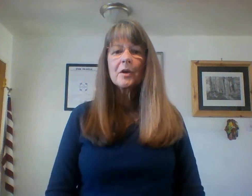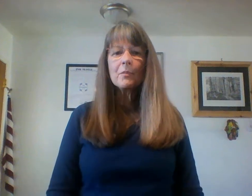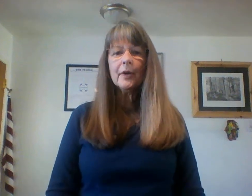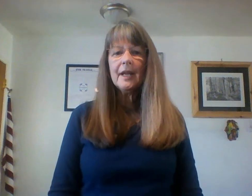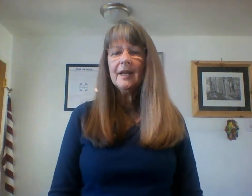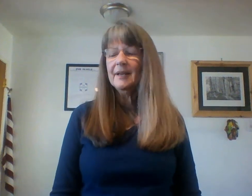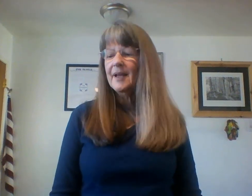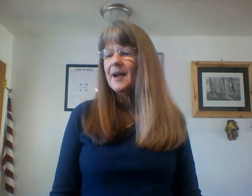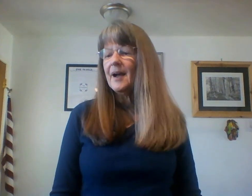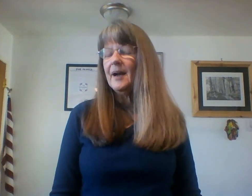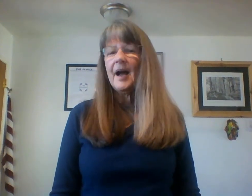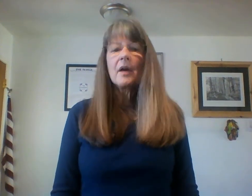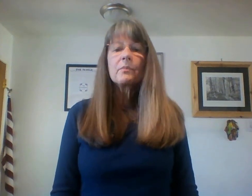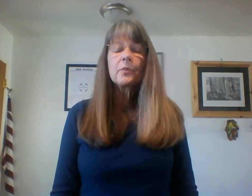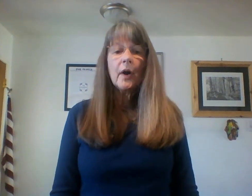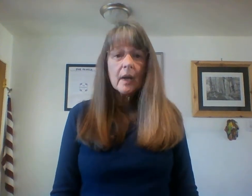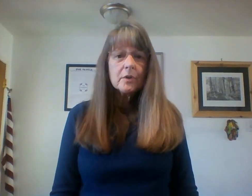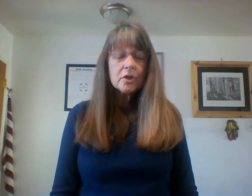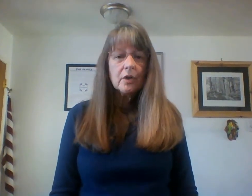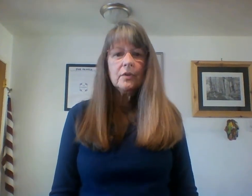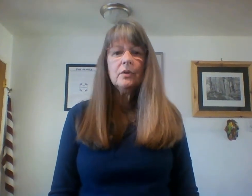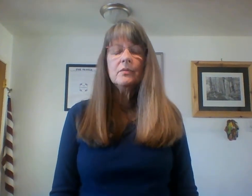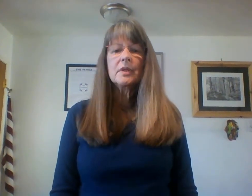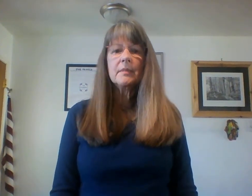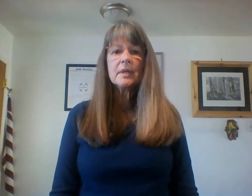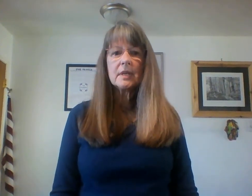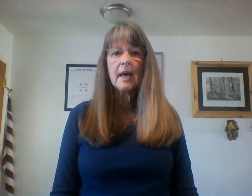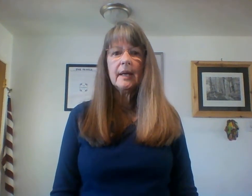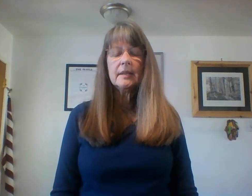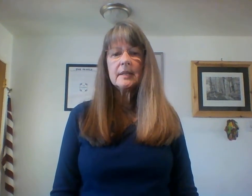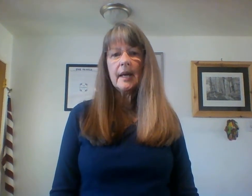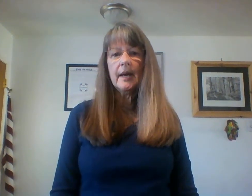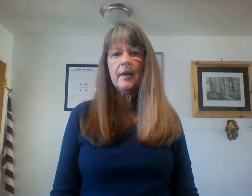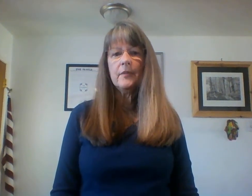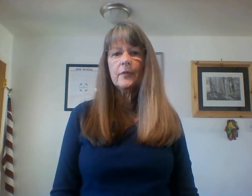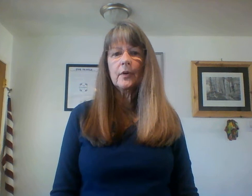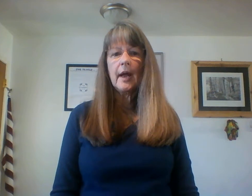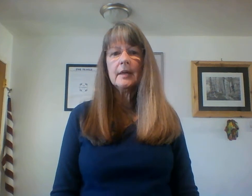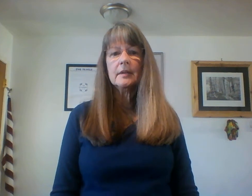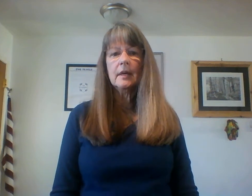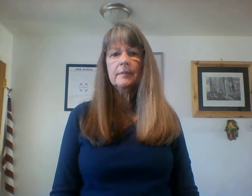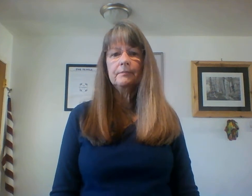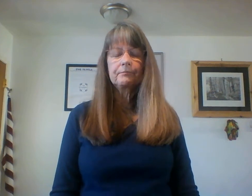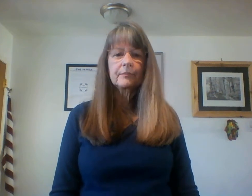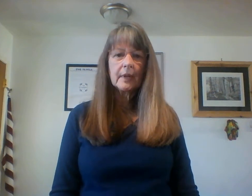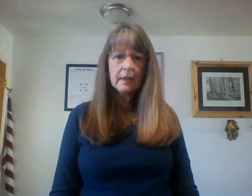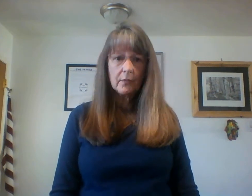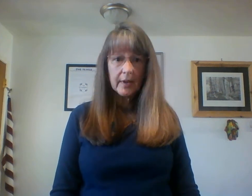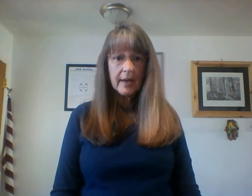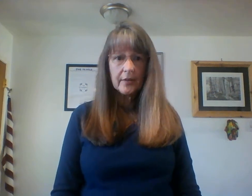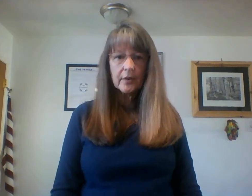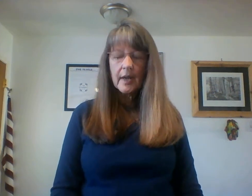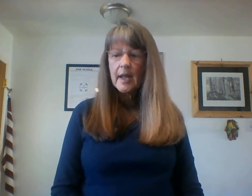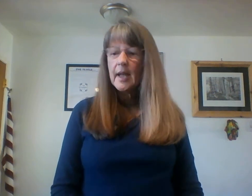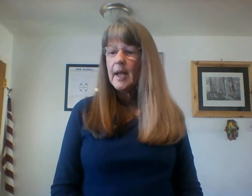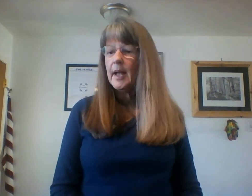Good morning. I thought I would show you some of the signs for love one another.